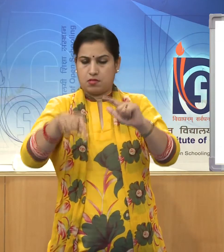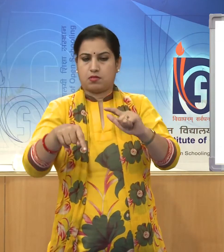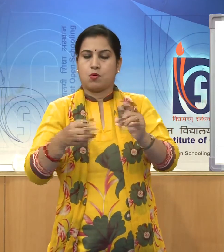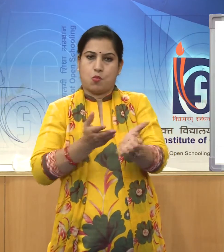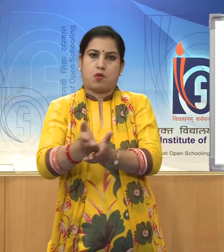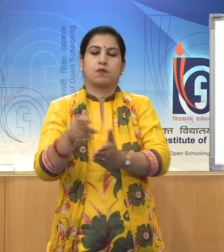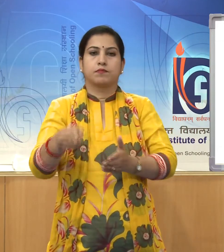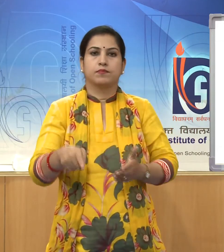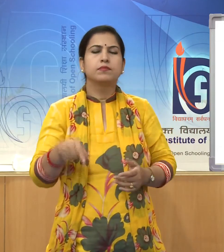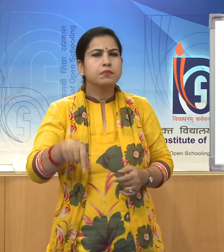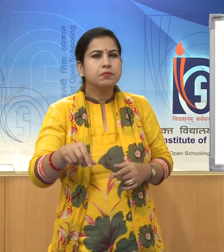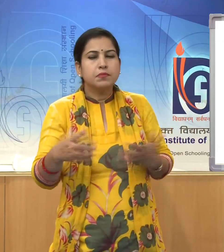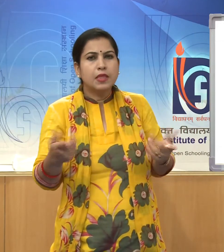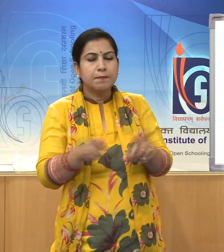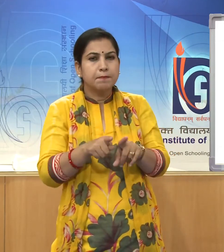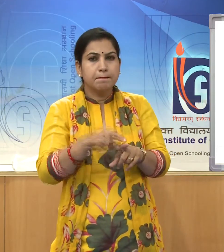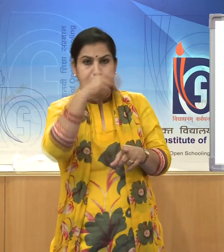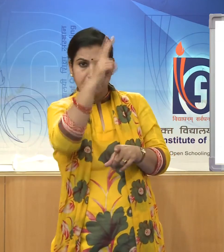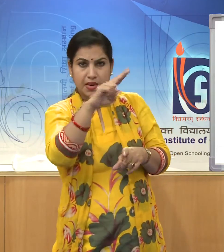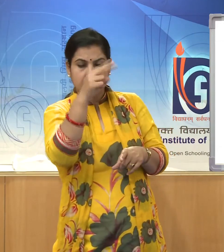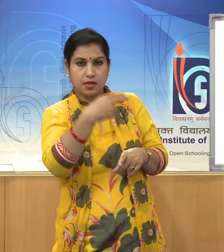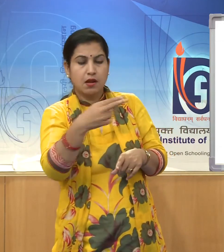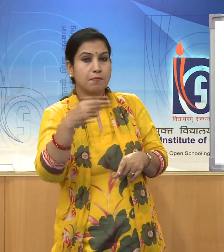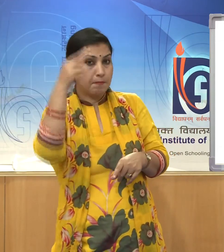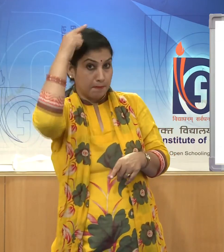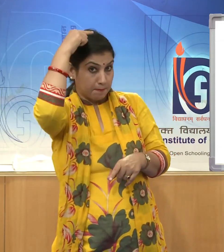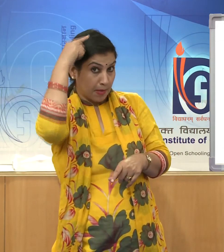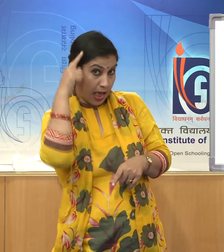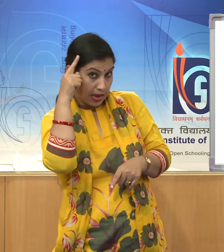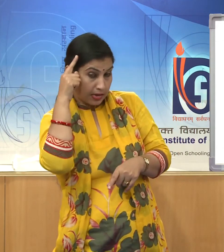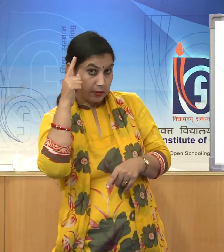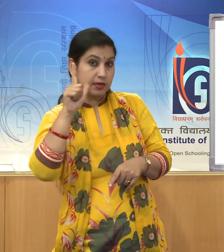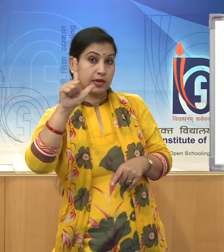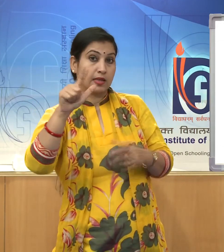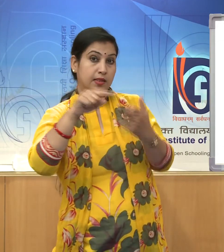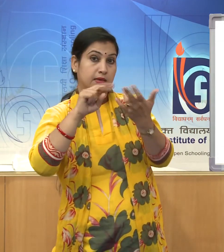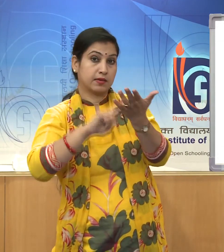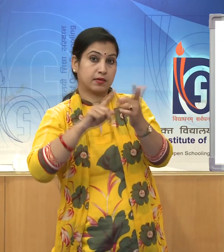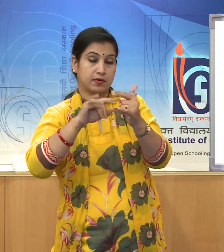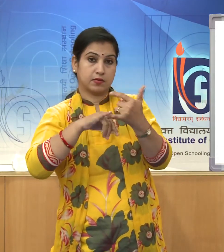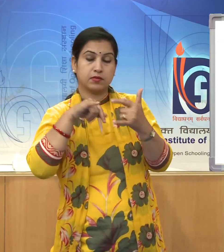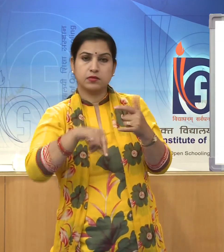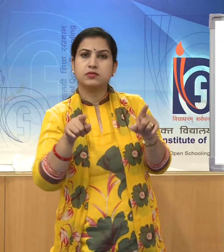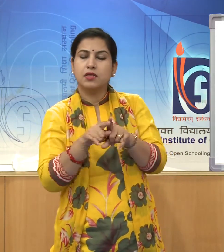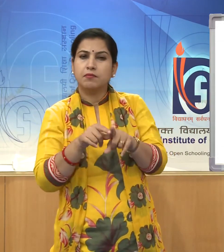This is a painting titled Black Lines by Wassily